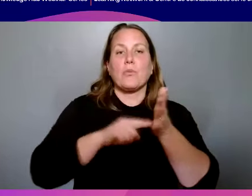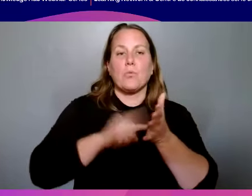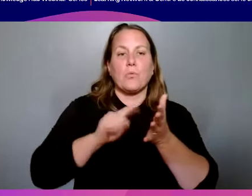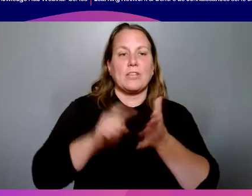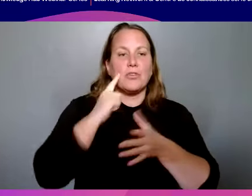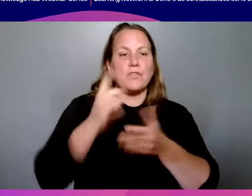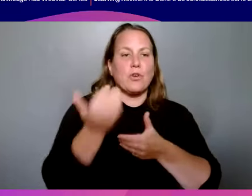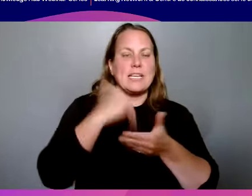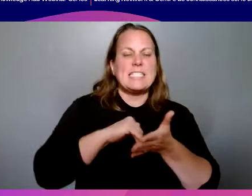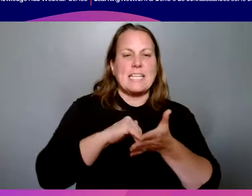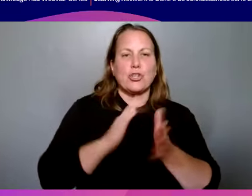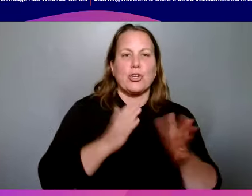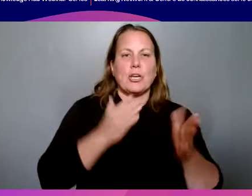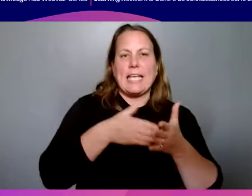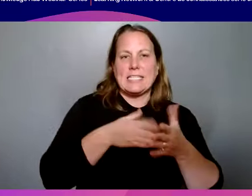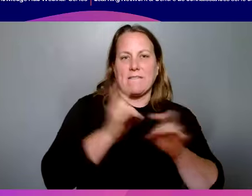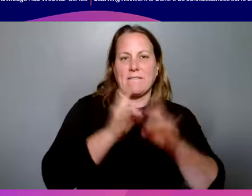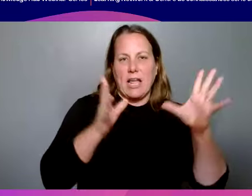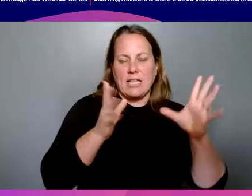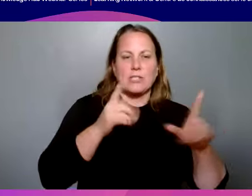and Children at Western University.